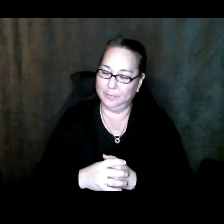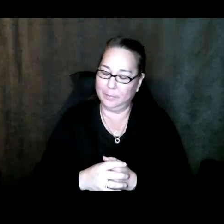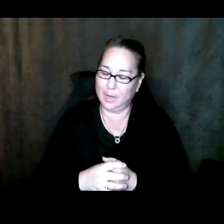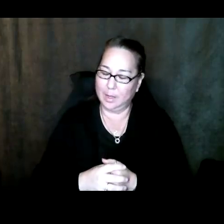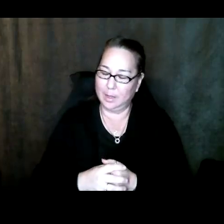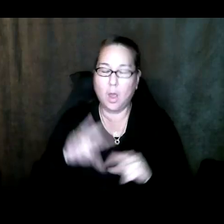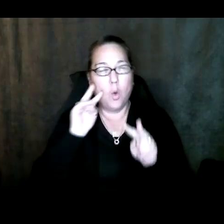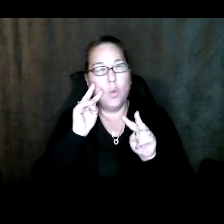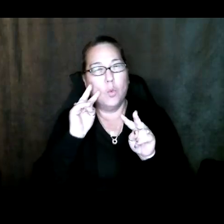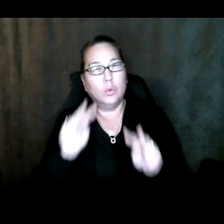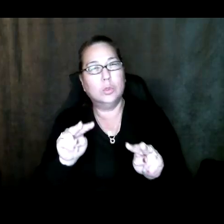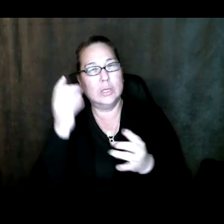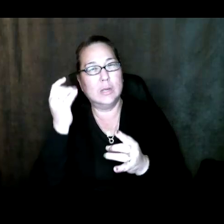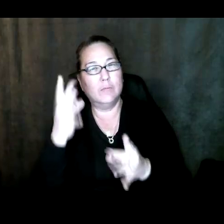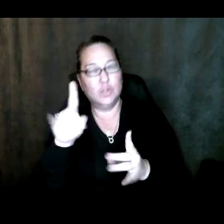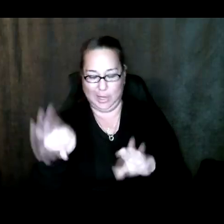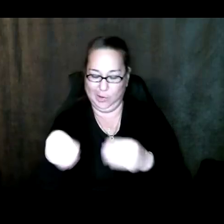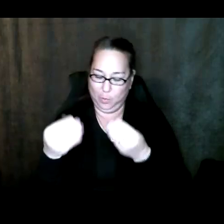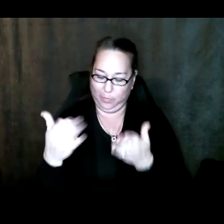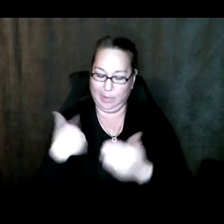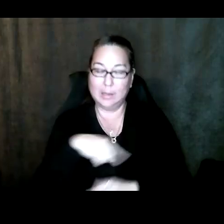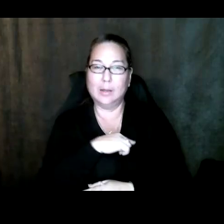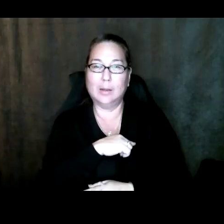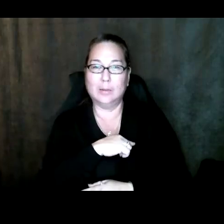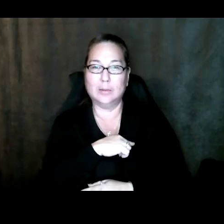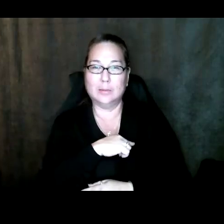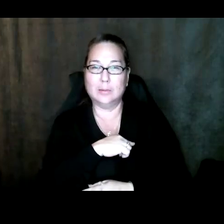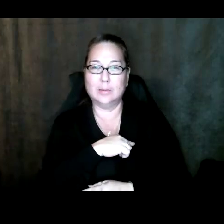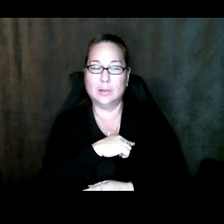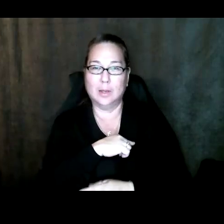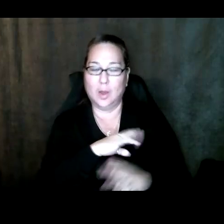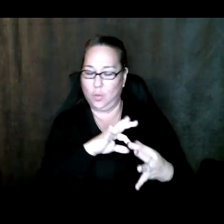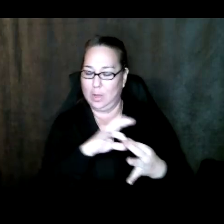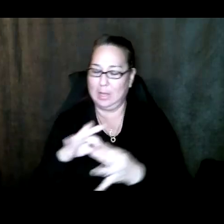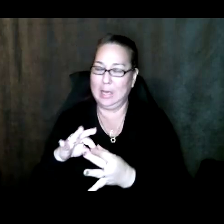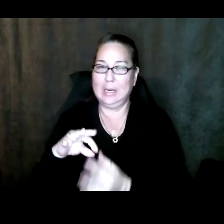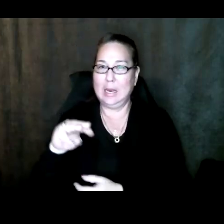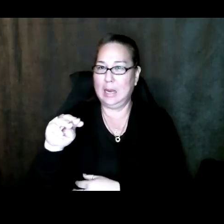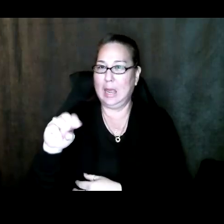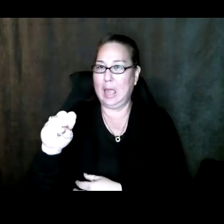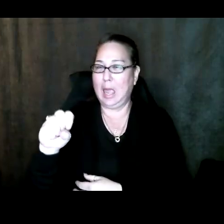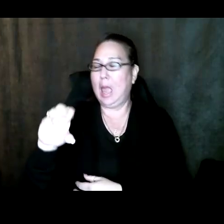information, the percentage that you provide us with in terms of MCAS,